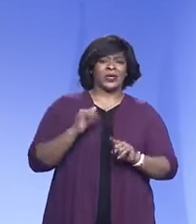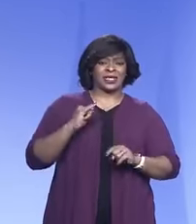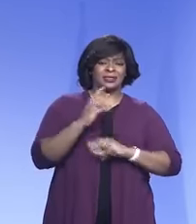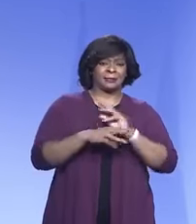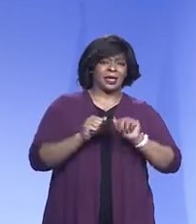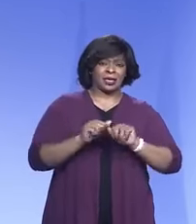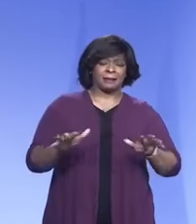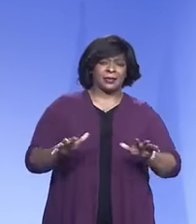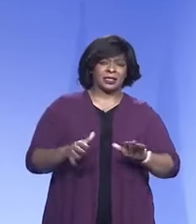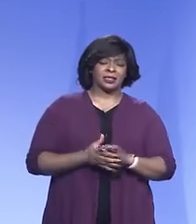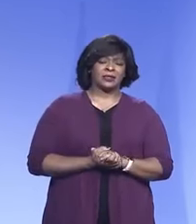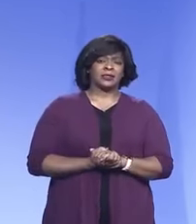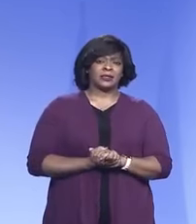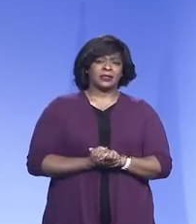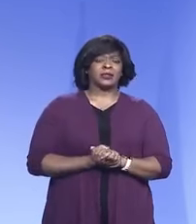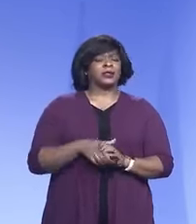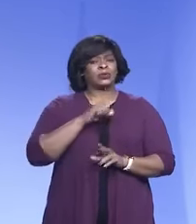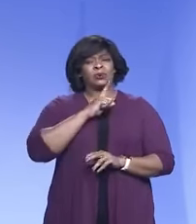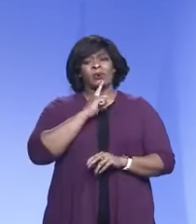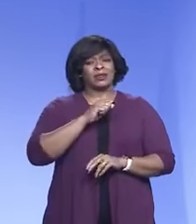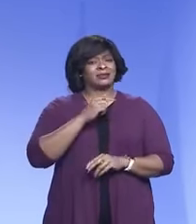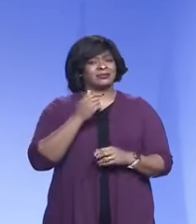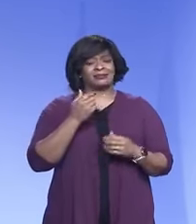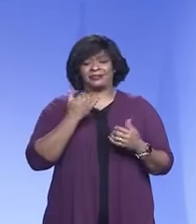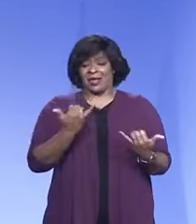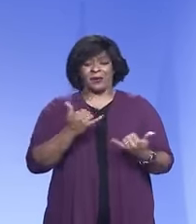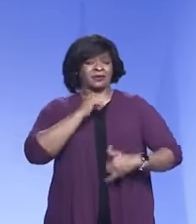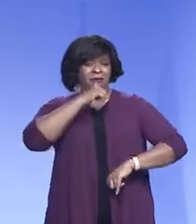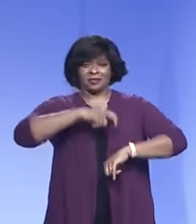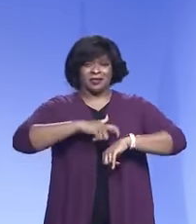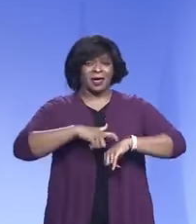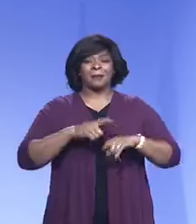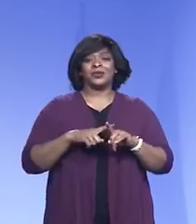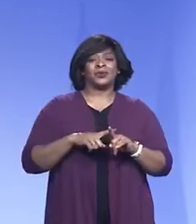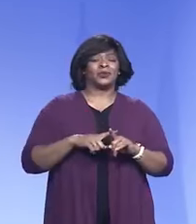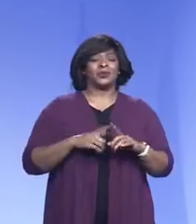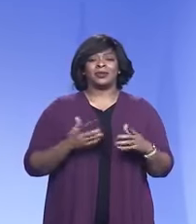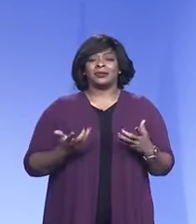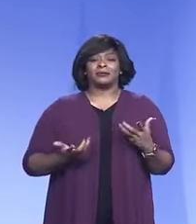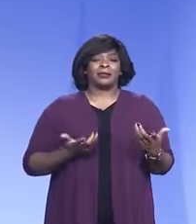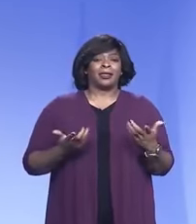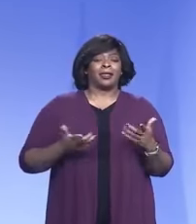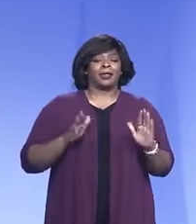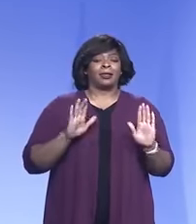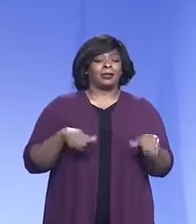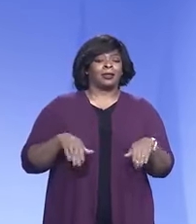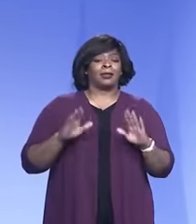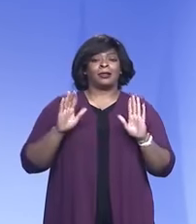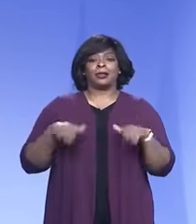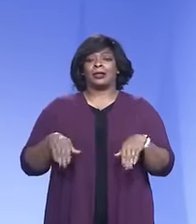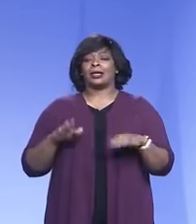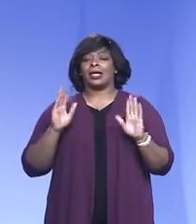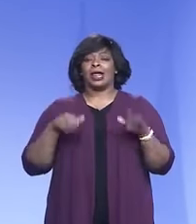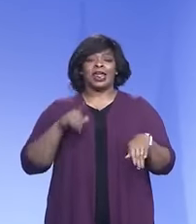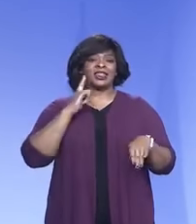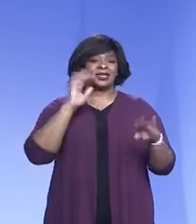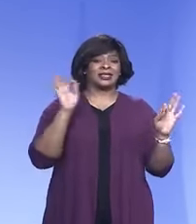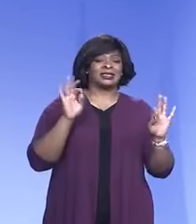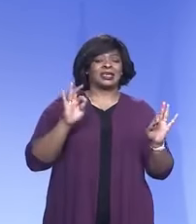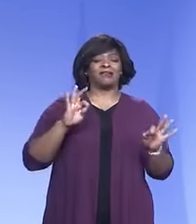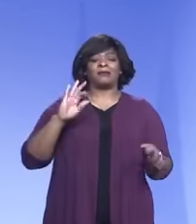pandemic. Certainly it's not time for us to take our foot off the gas, the brake.